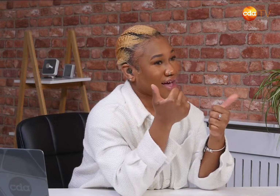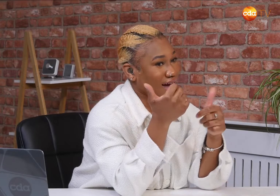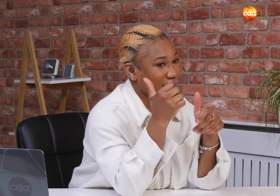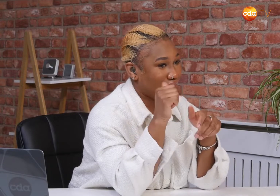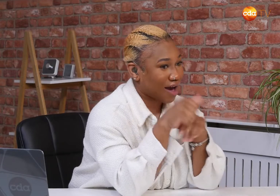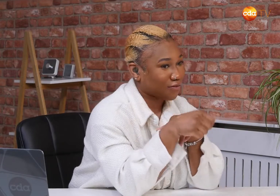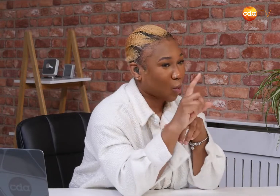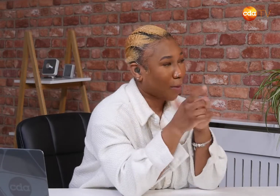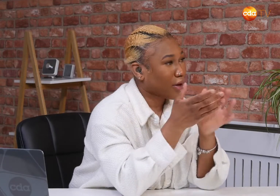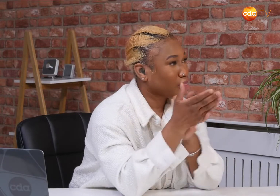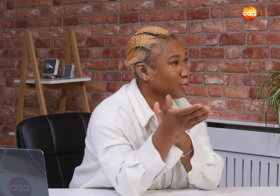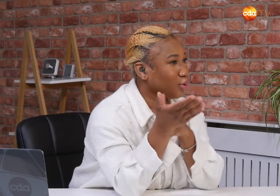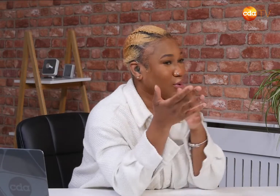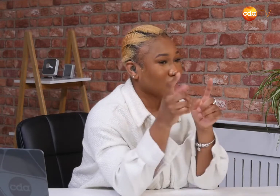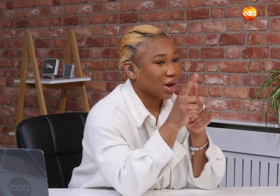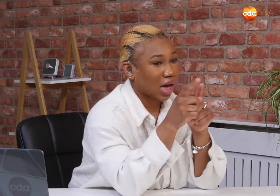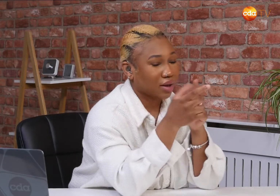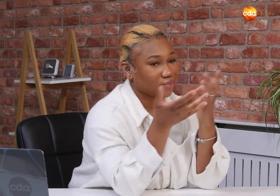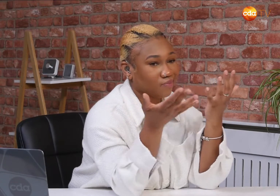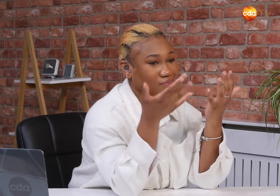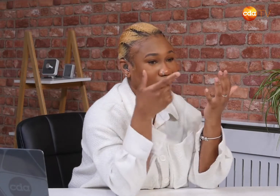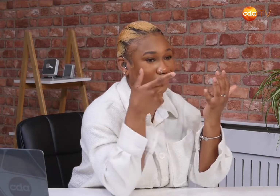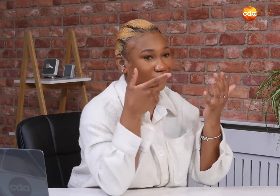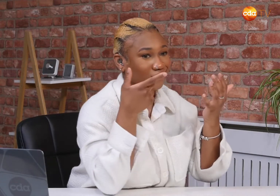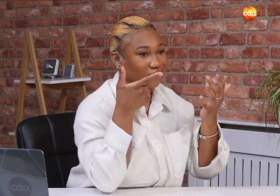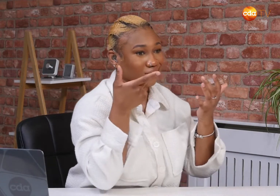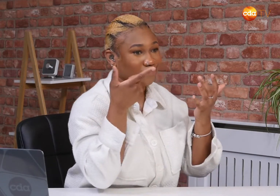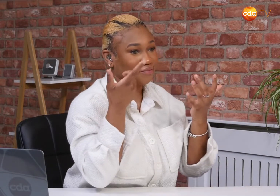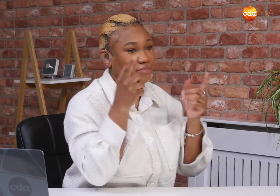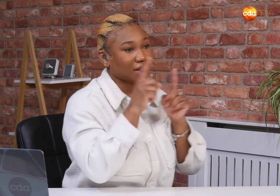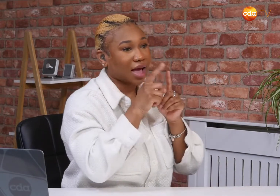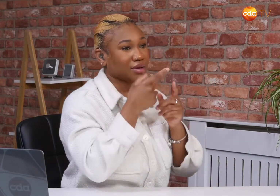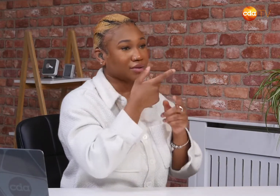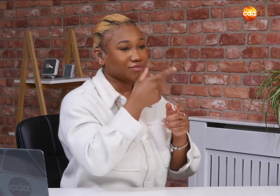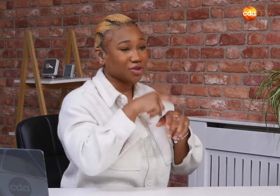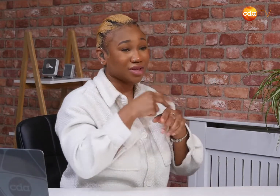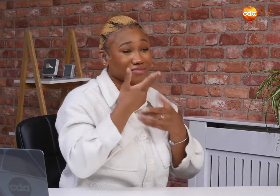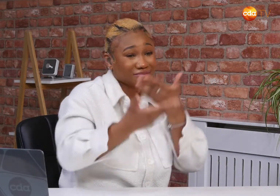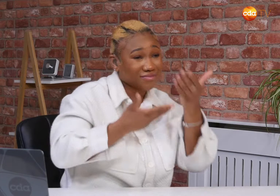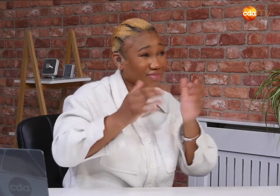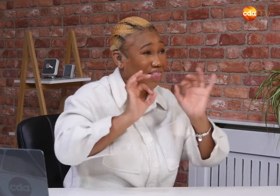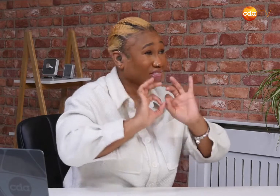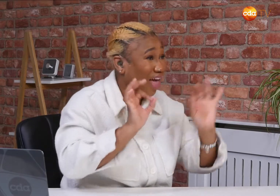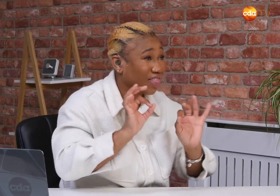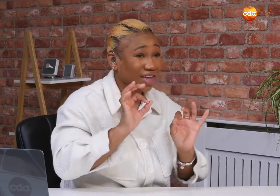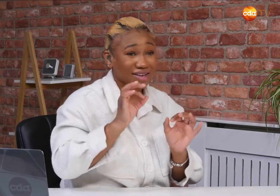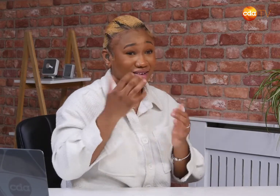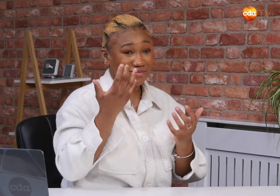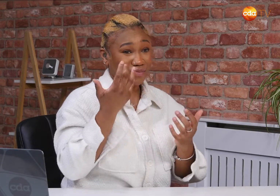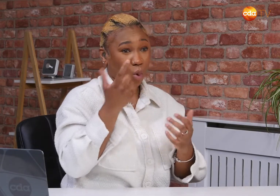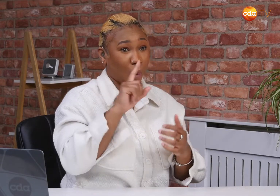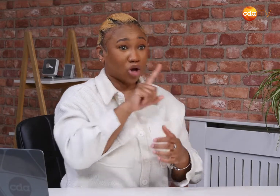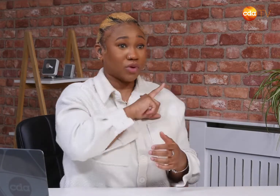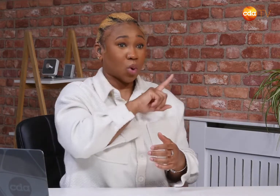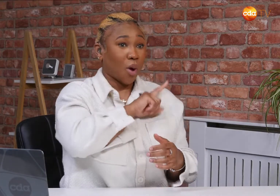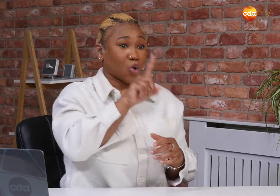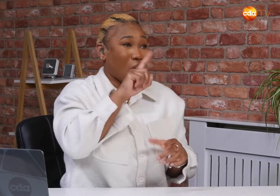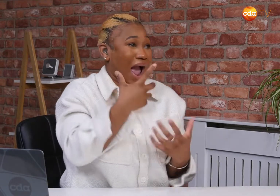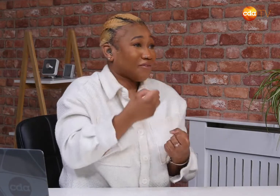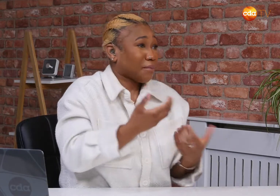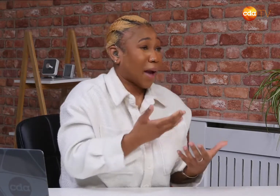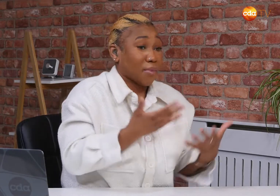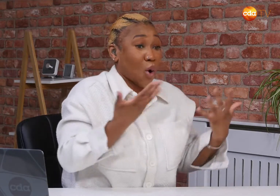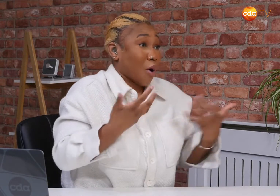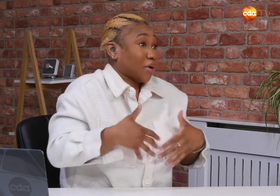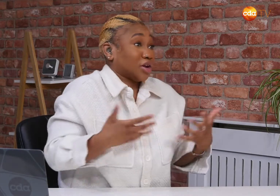obviously what's really, really important as well is the person's mental health after they've gone through something like a miscarriage. And like you